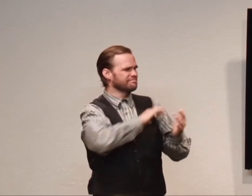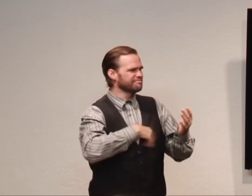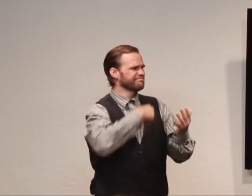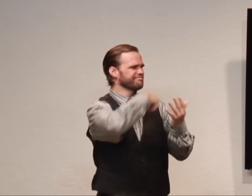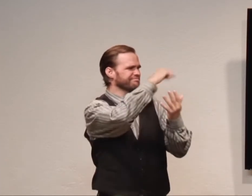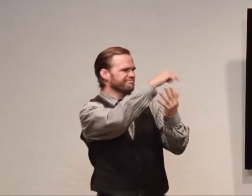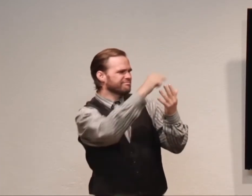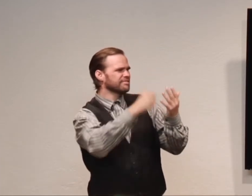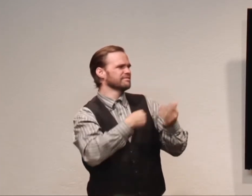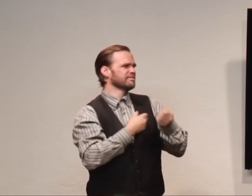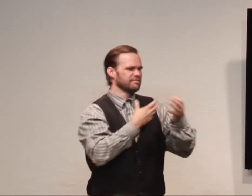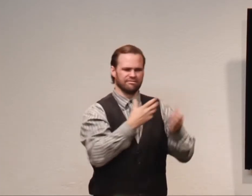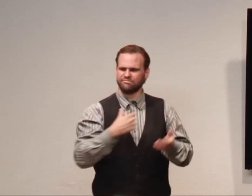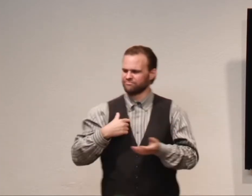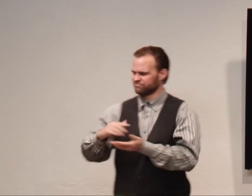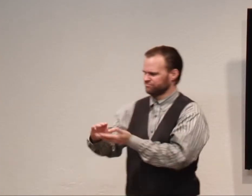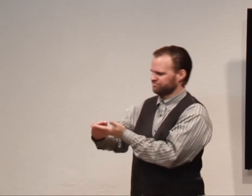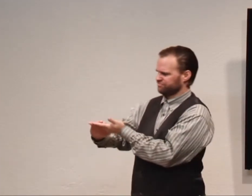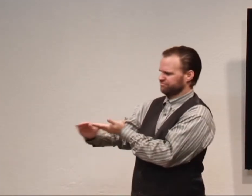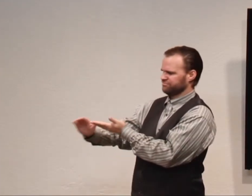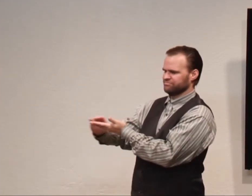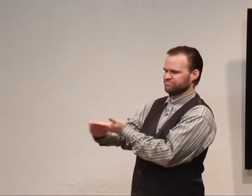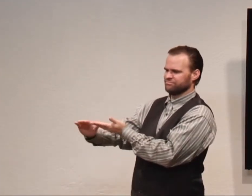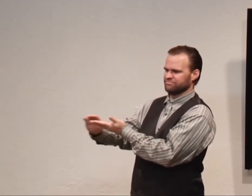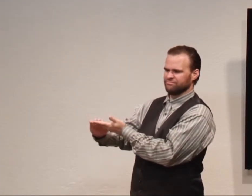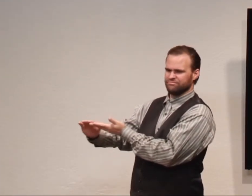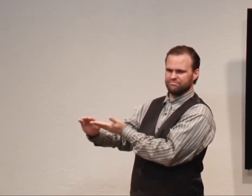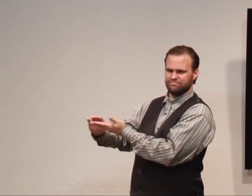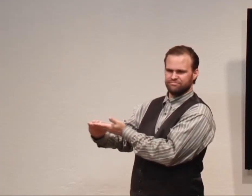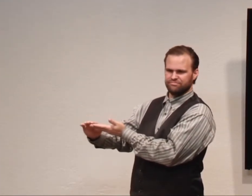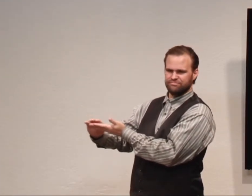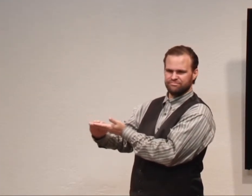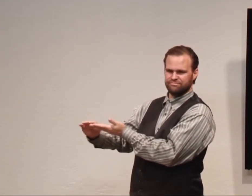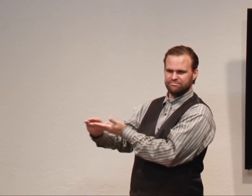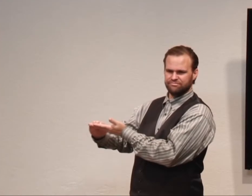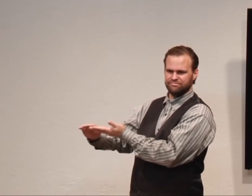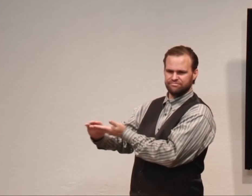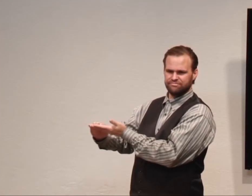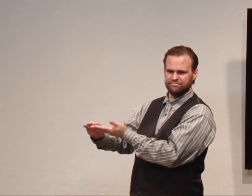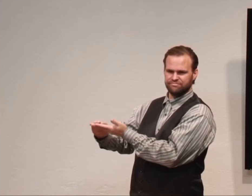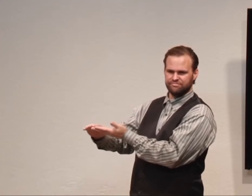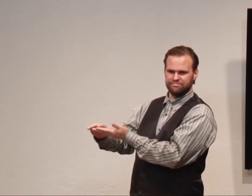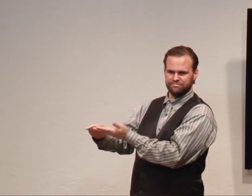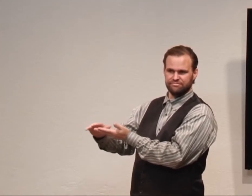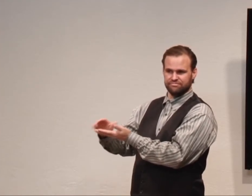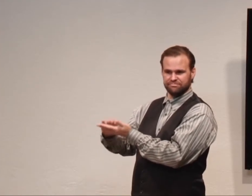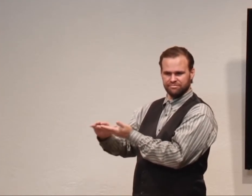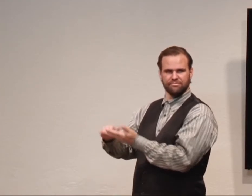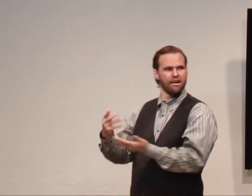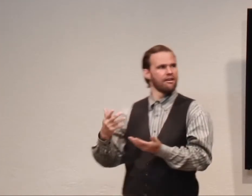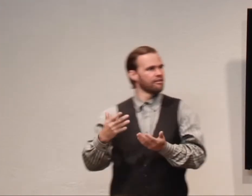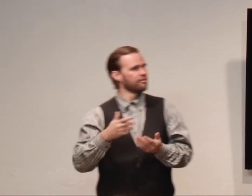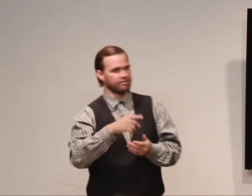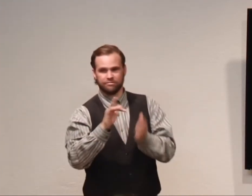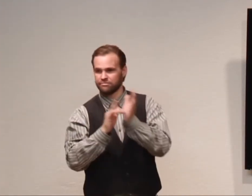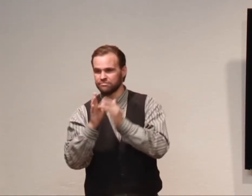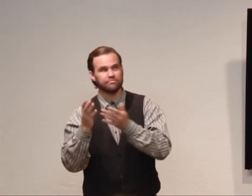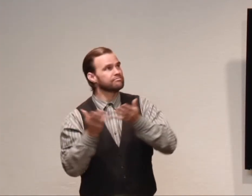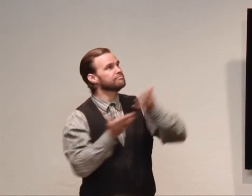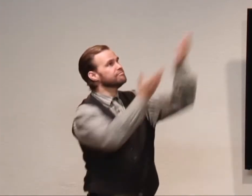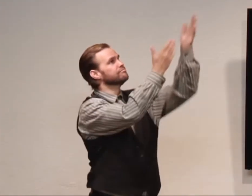I've sinned. I've done this and this." And Jesus forgives us. He washes us clean. He makes us